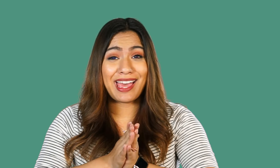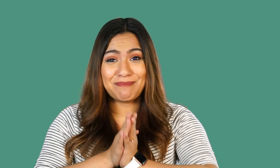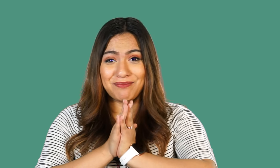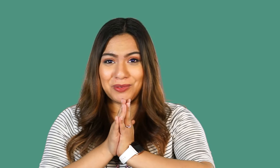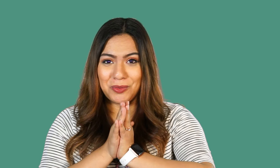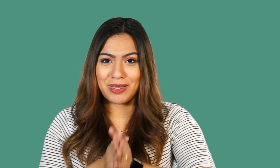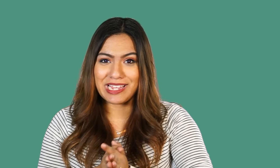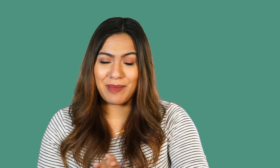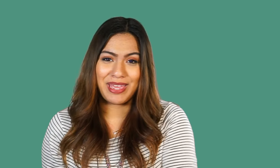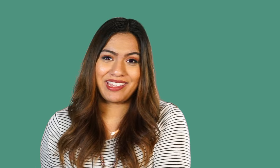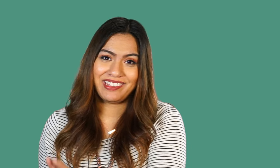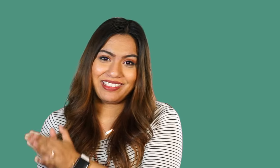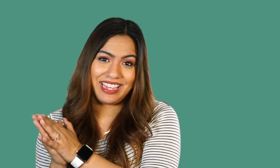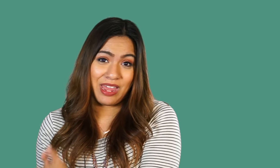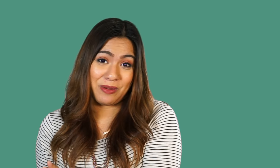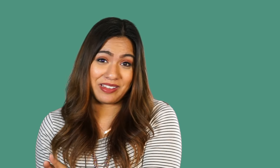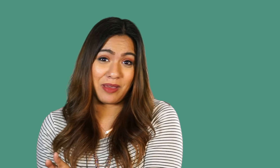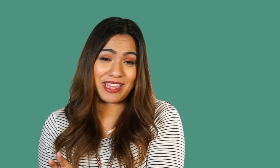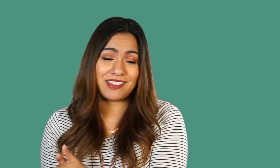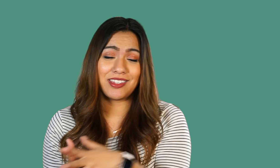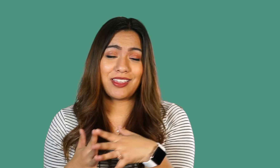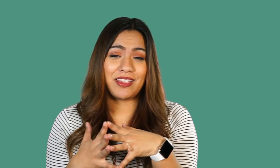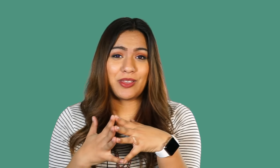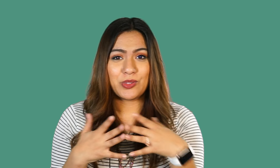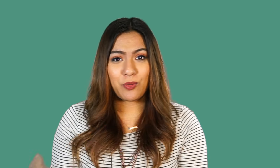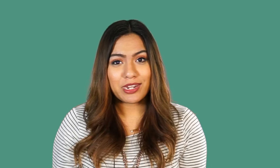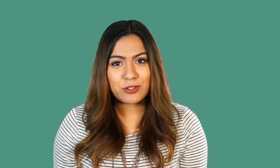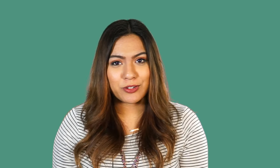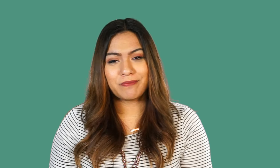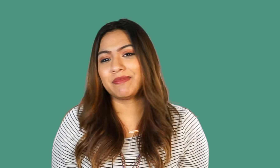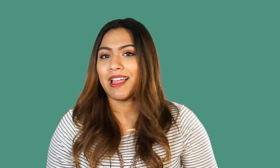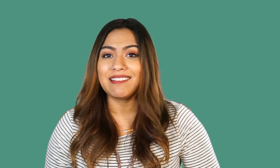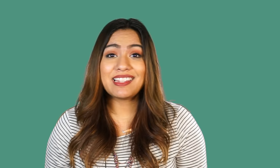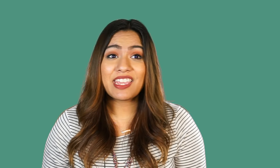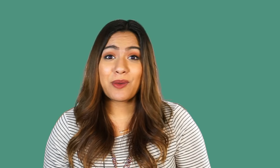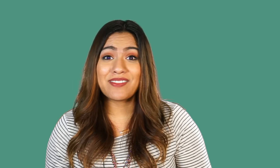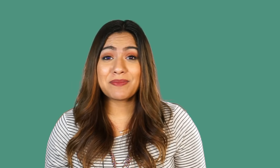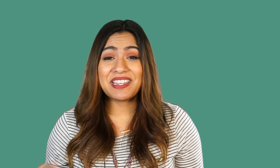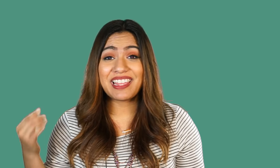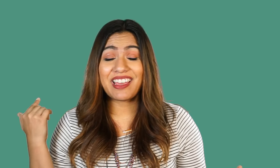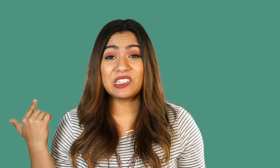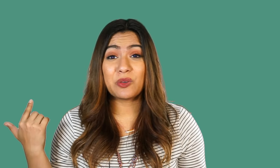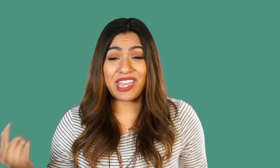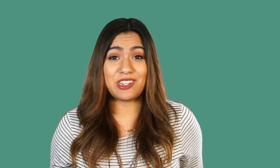time, one topic, and one comment. So what do? Let's say you have something like a